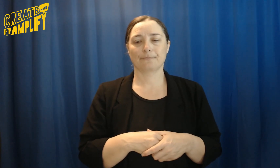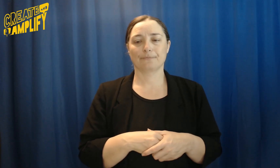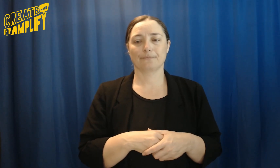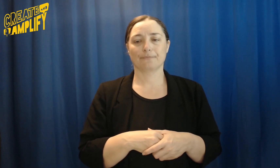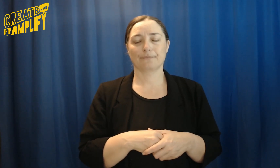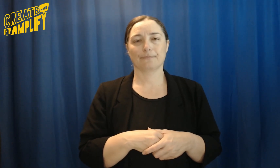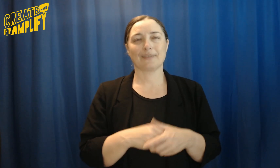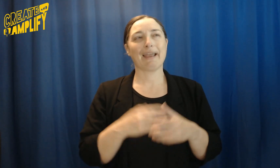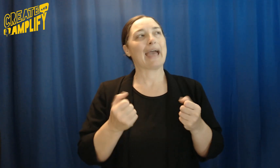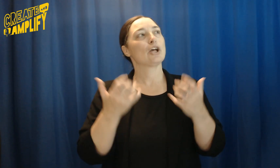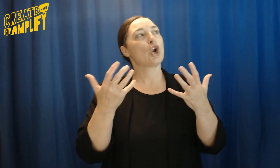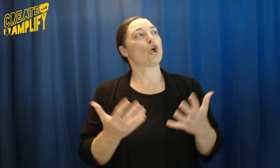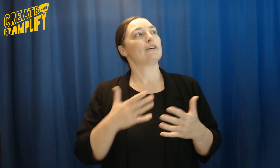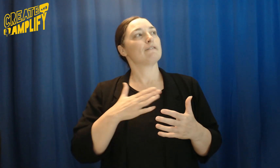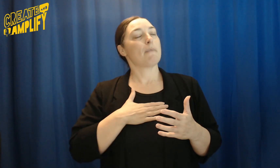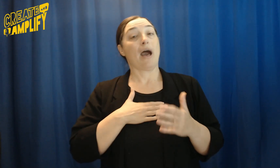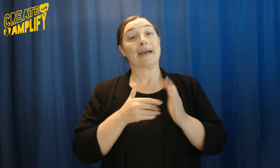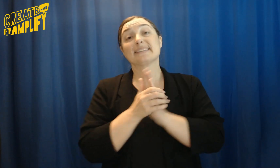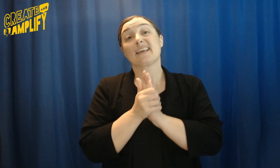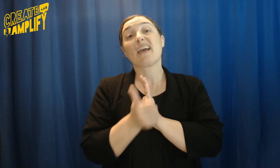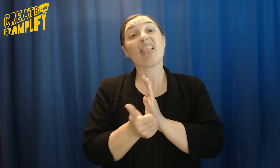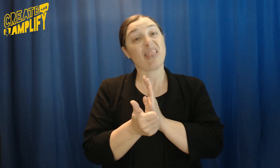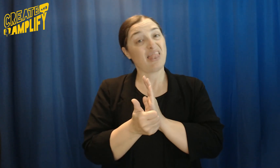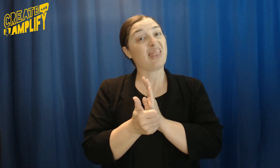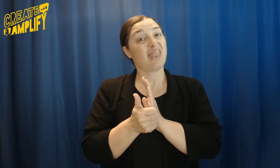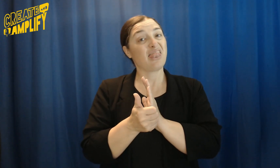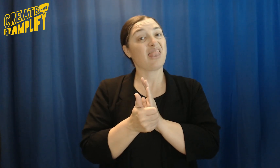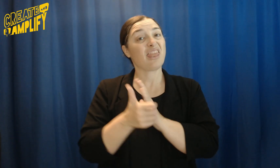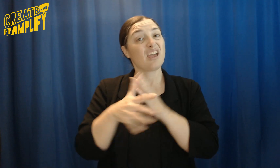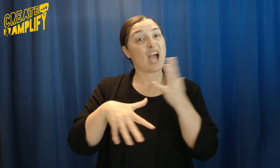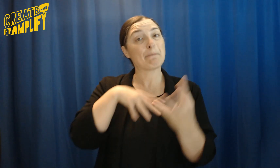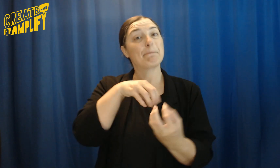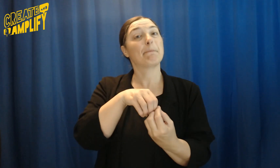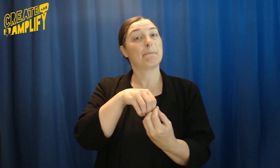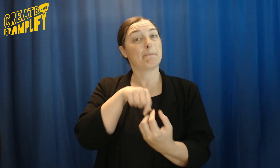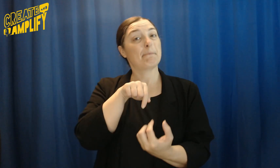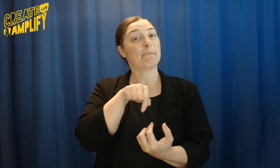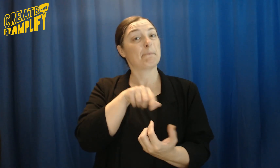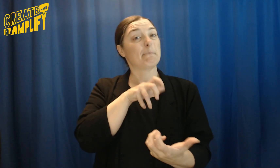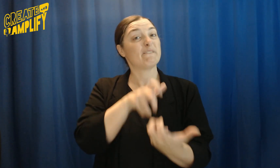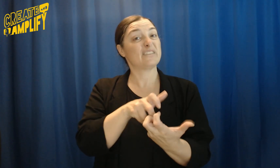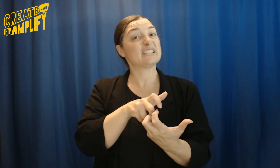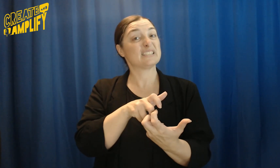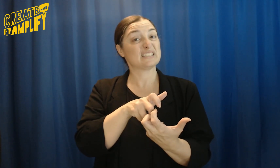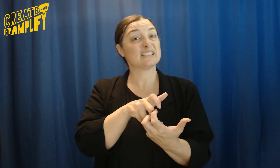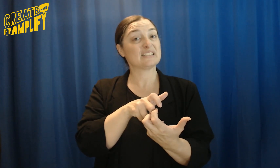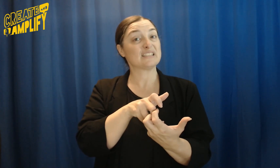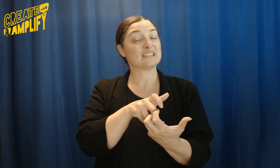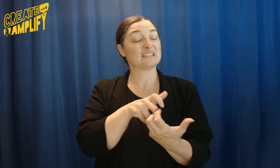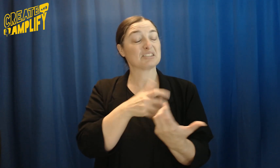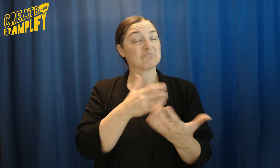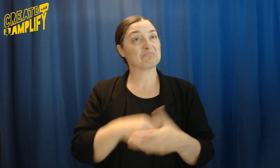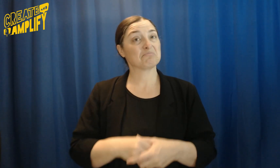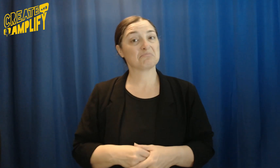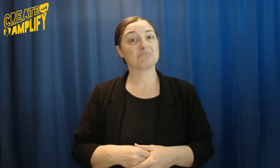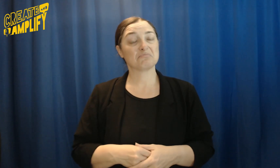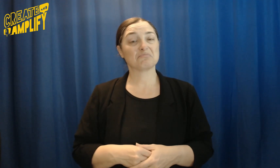my skill set just sort of wrapped up into that project, ready to go, that I wasn't aware of. I think my